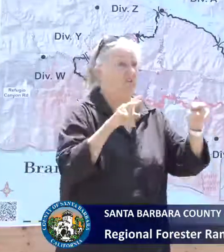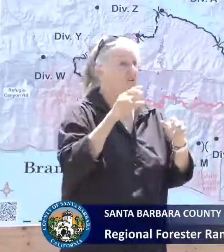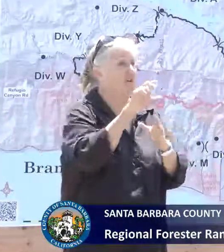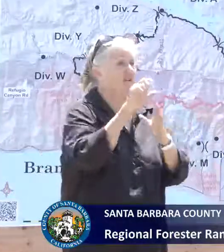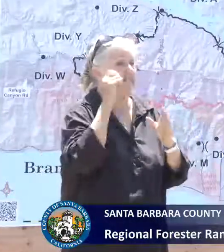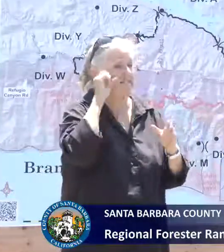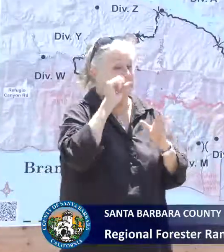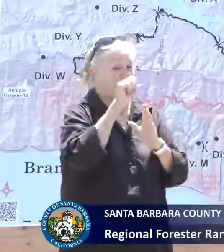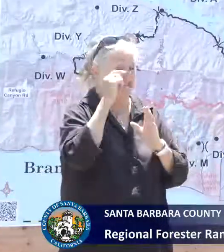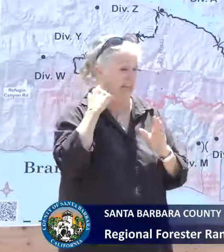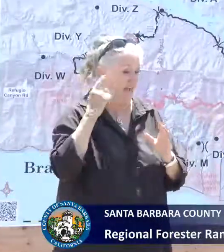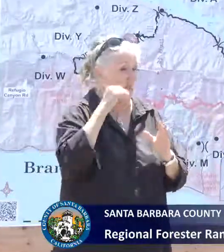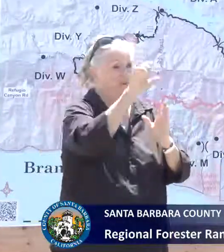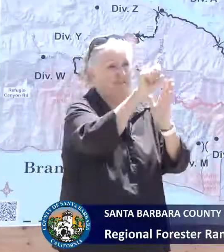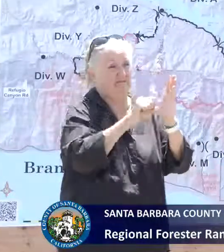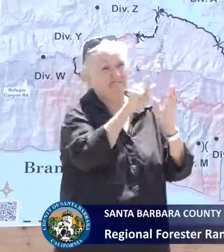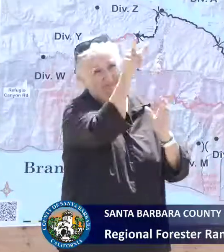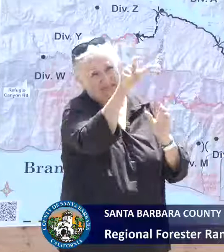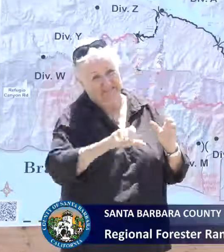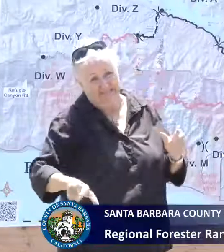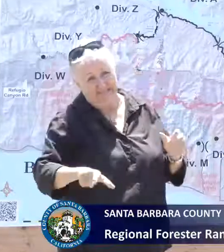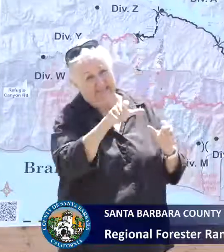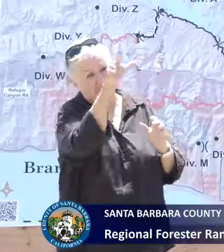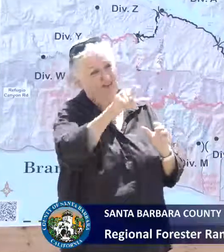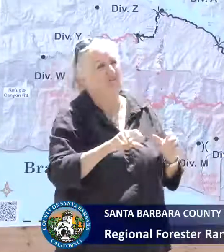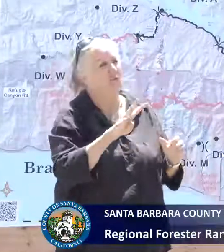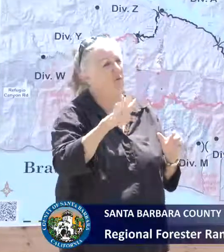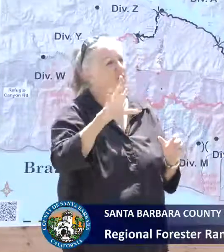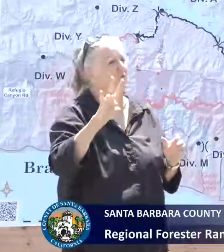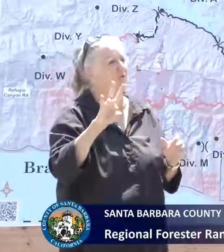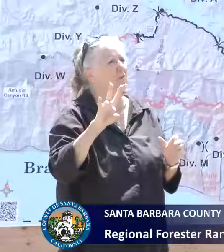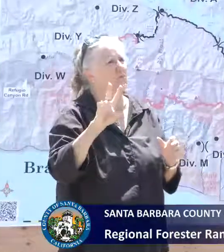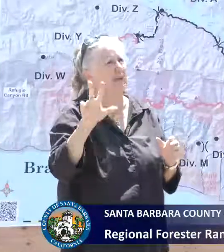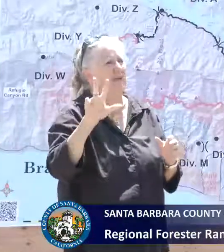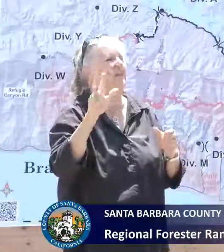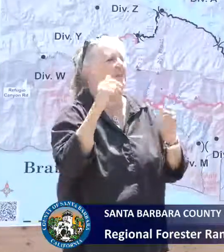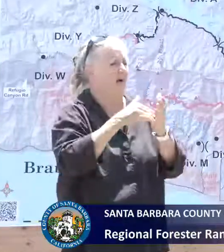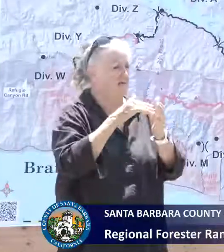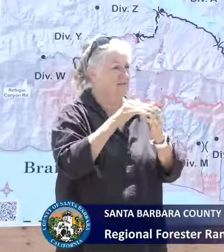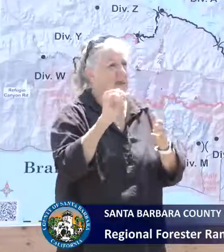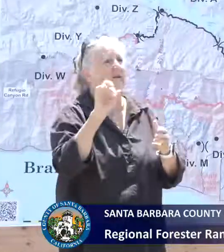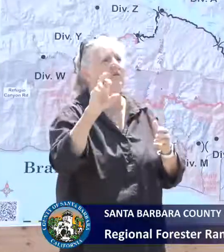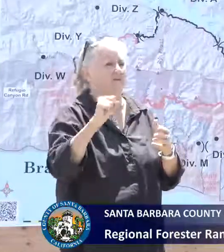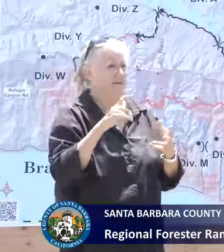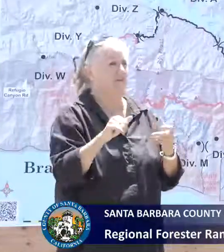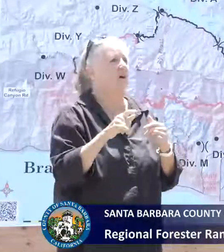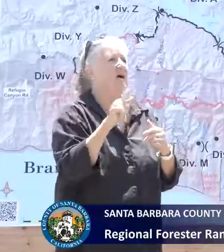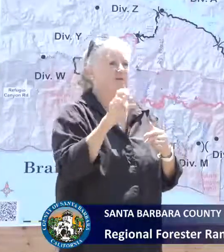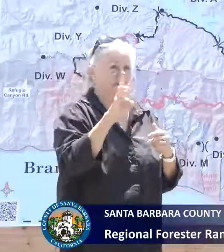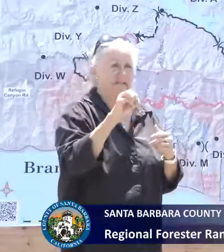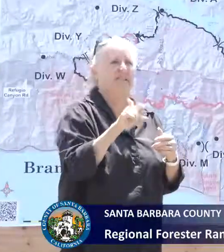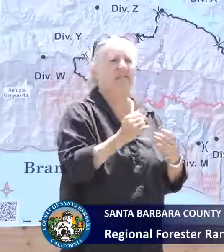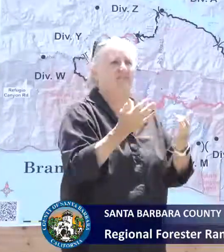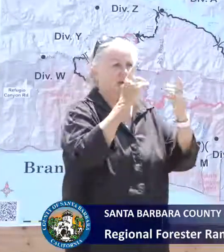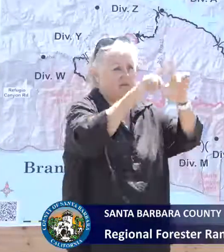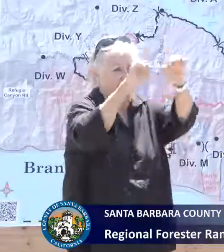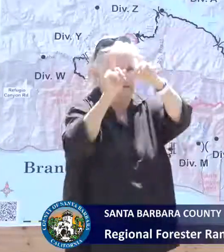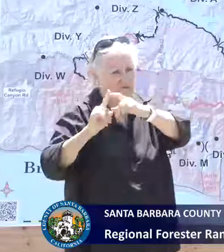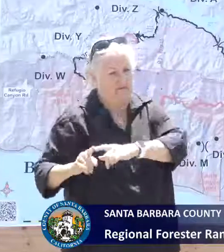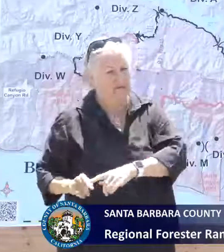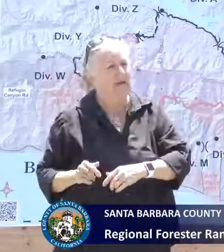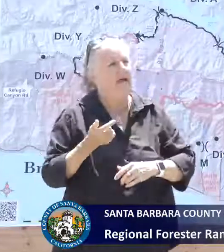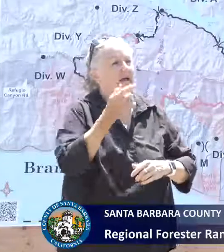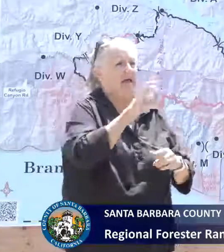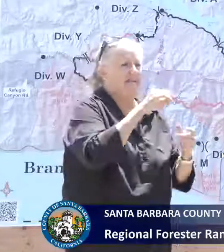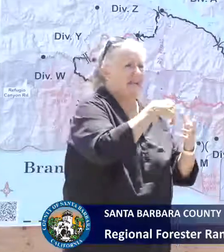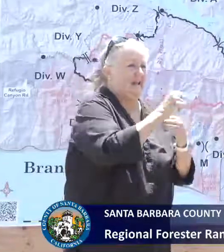California, we've had about 43,000 acres that have burned from wildfires, and that includes about 360 or so wildfires. 18 of that 43